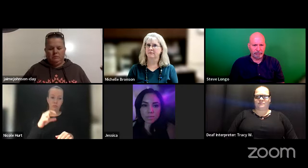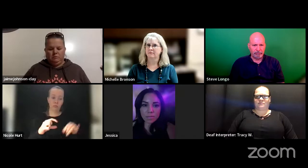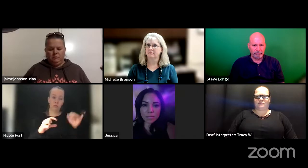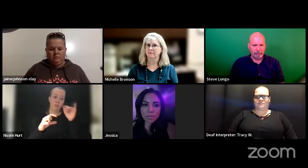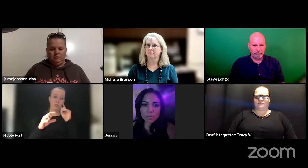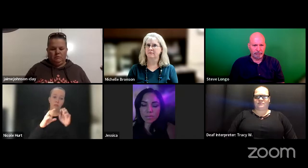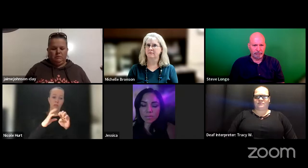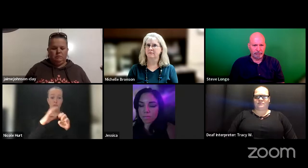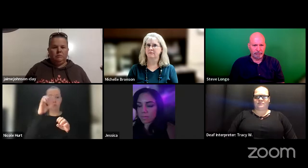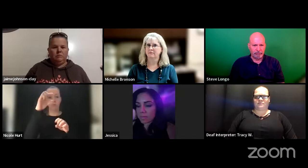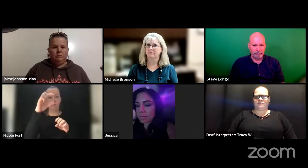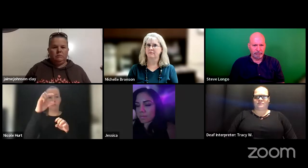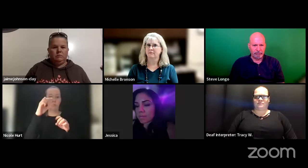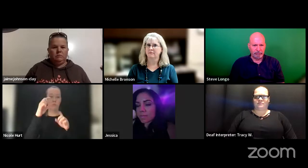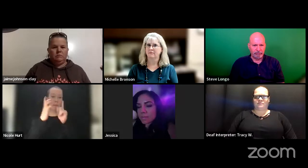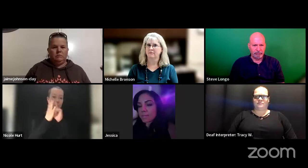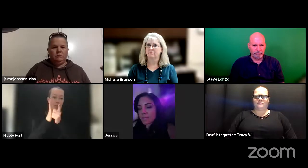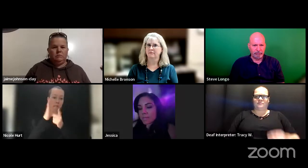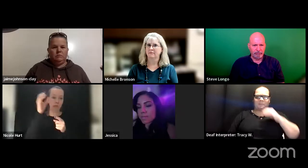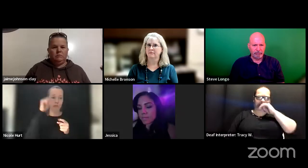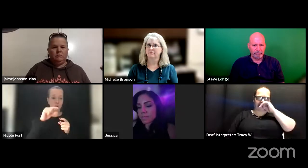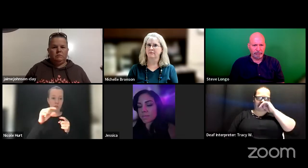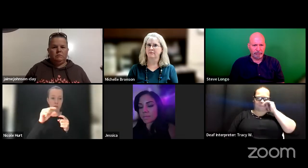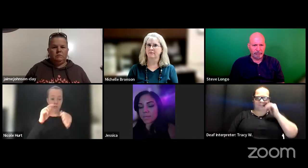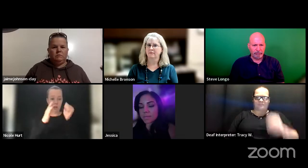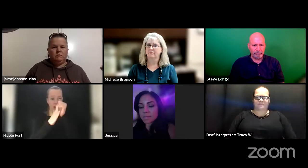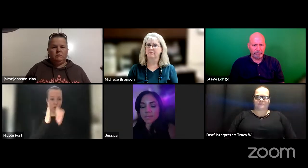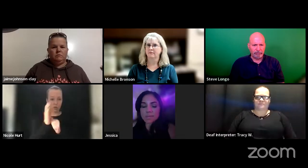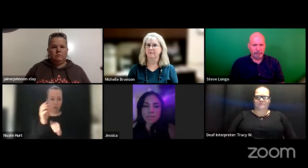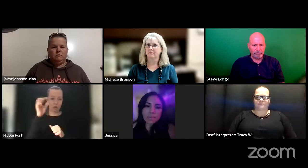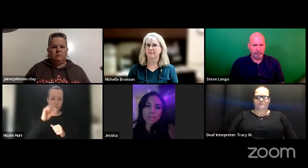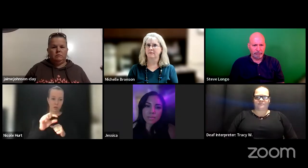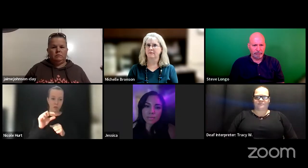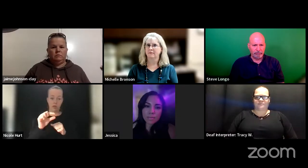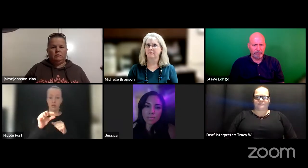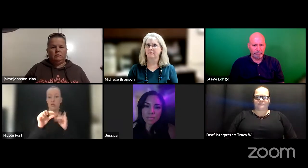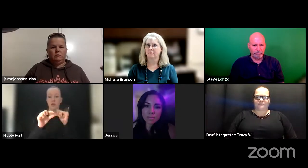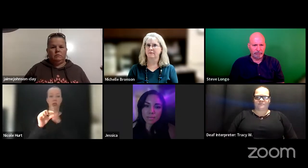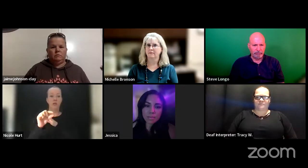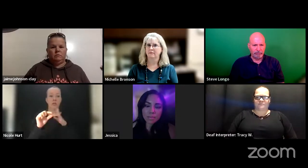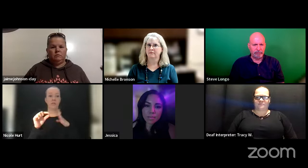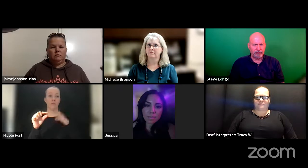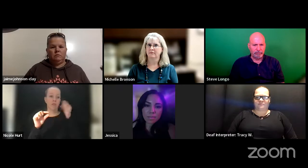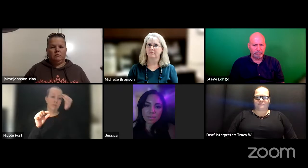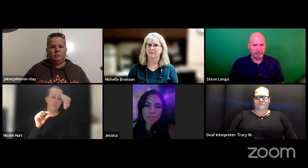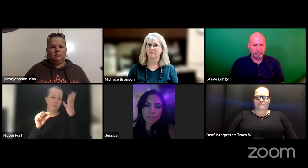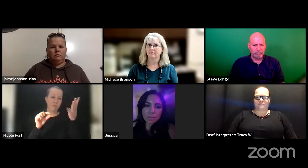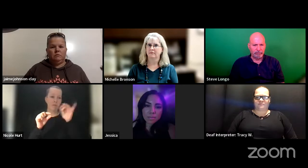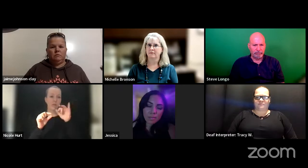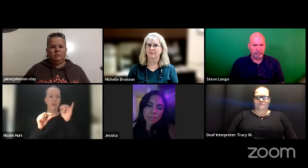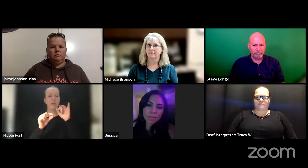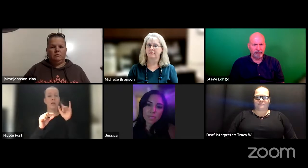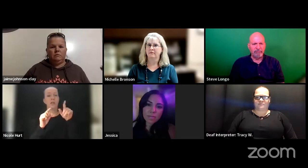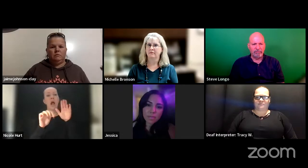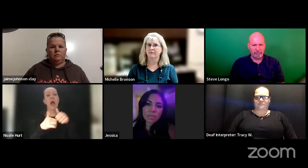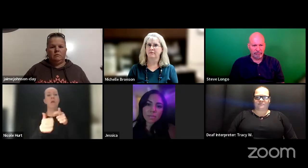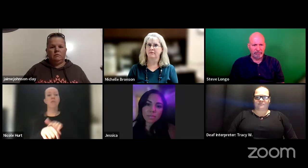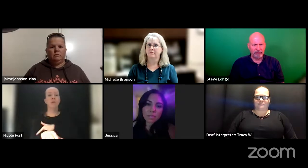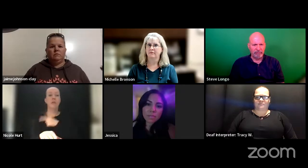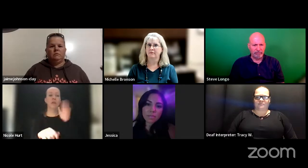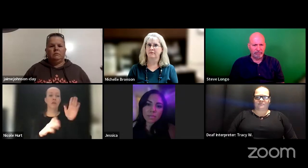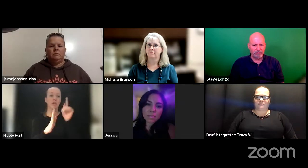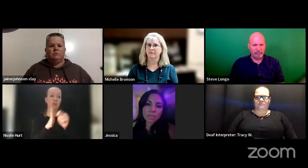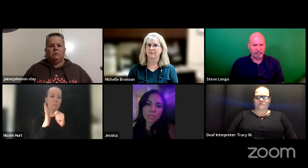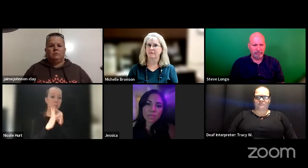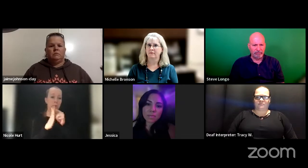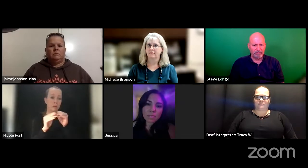I have separated out files, minutes under one file, agenda under another file,